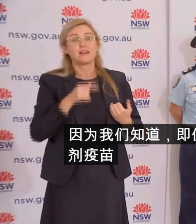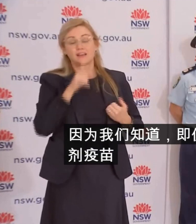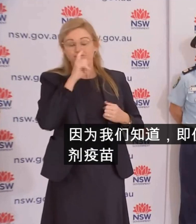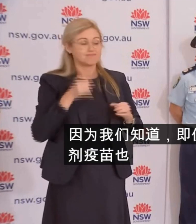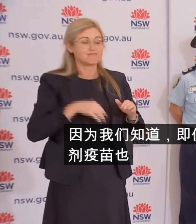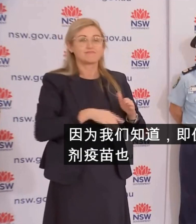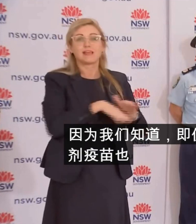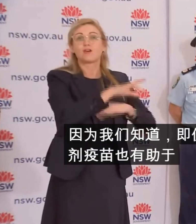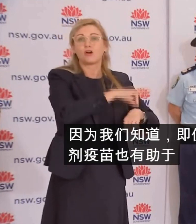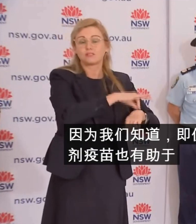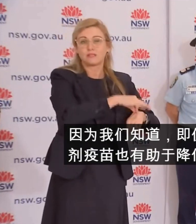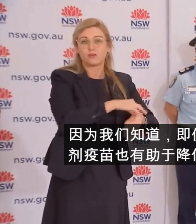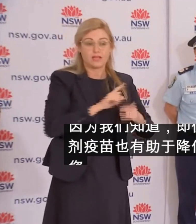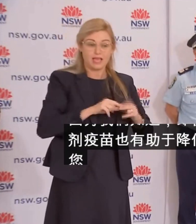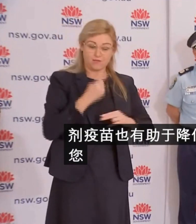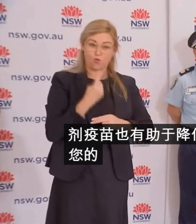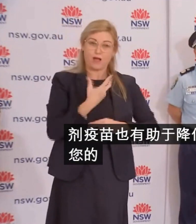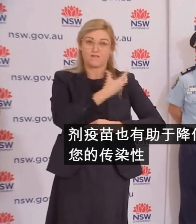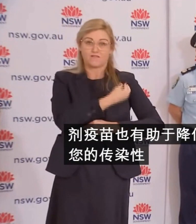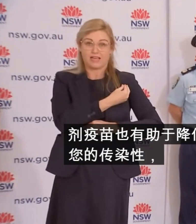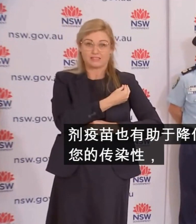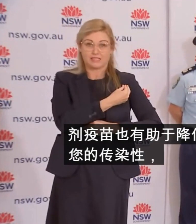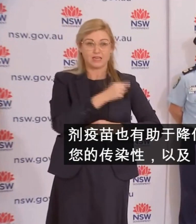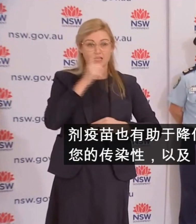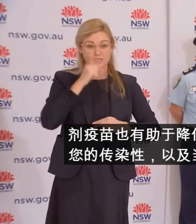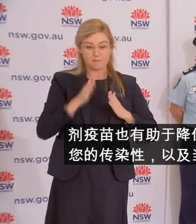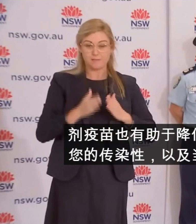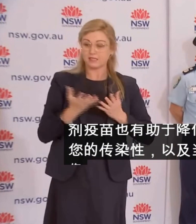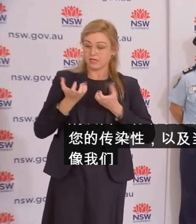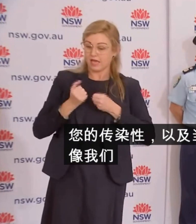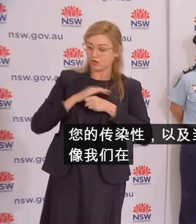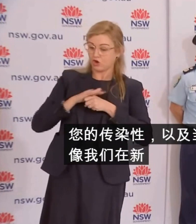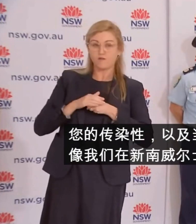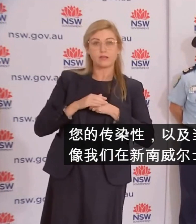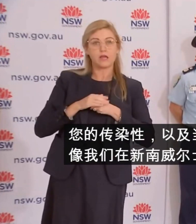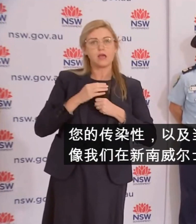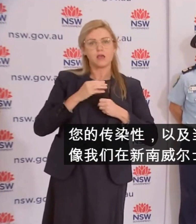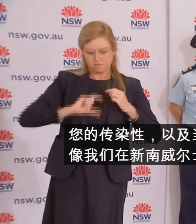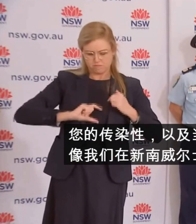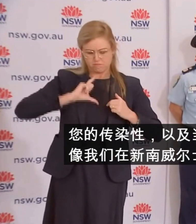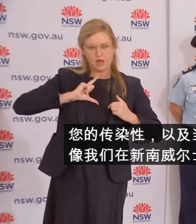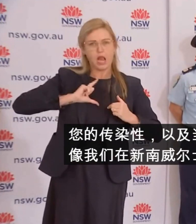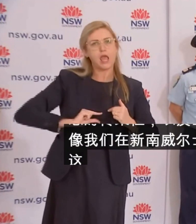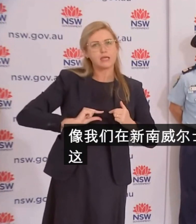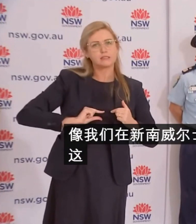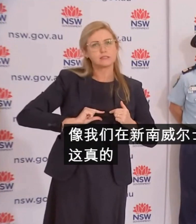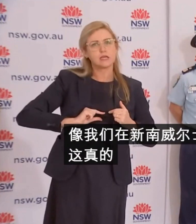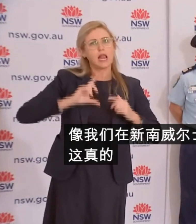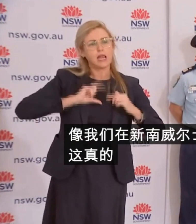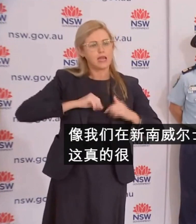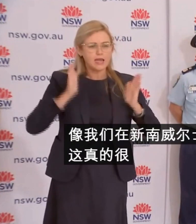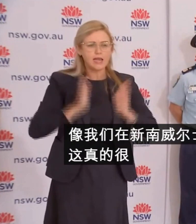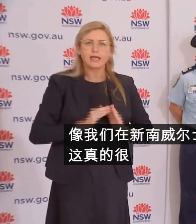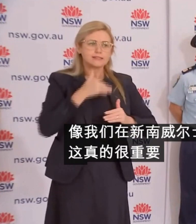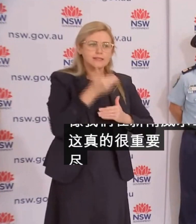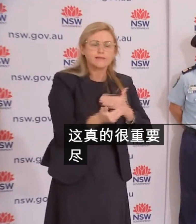dose of either vaccine helps reduce how contagious you are. And when you have a major outbreak, as we do in New South Wales, it's